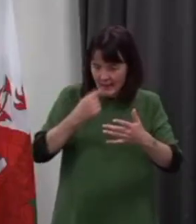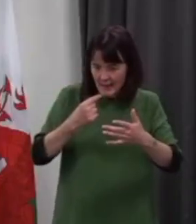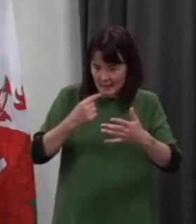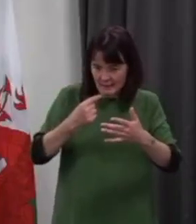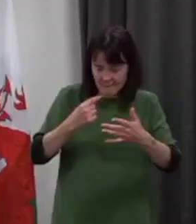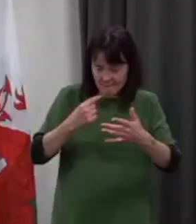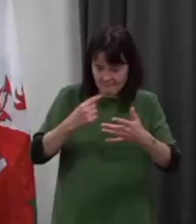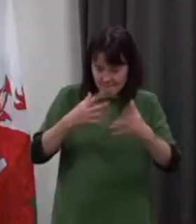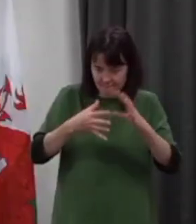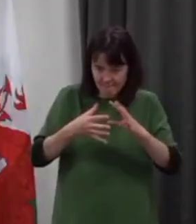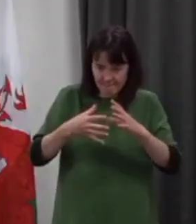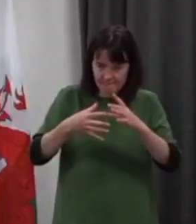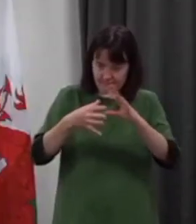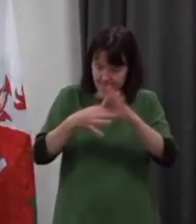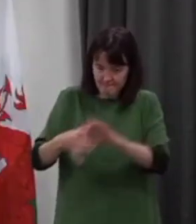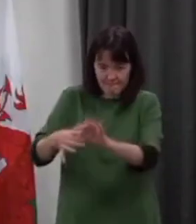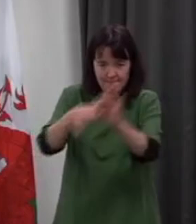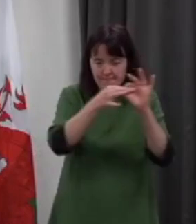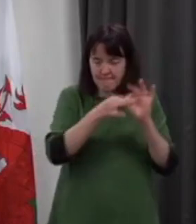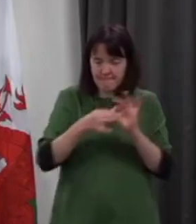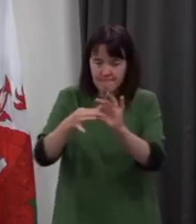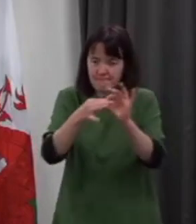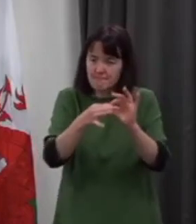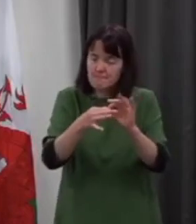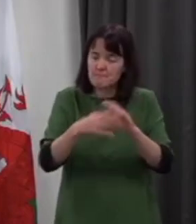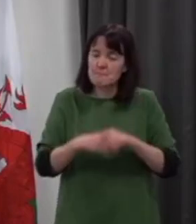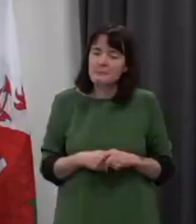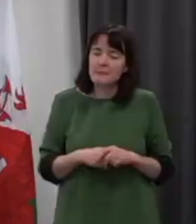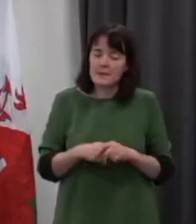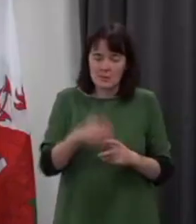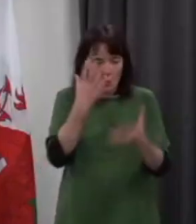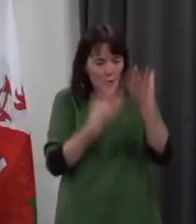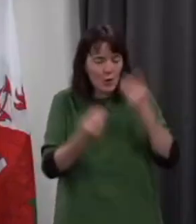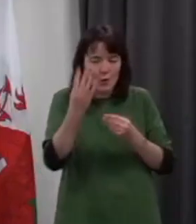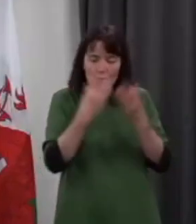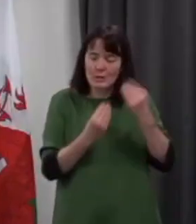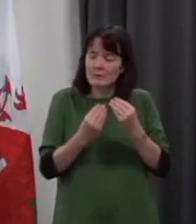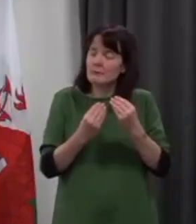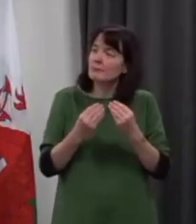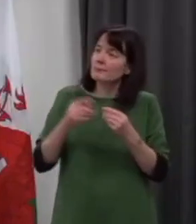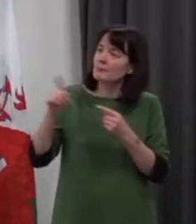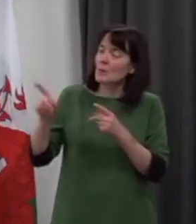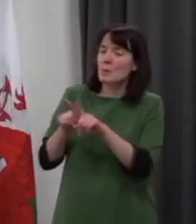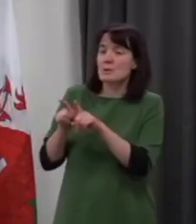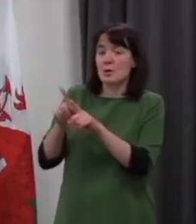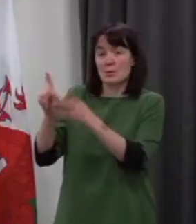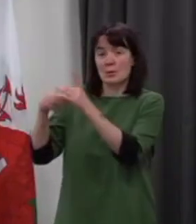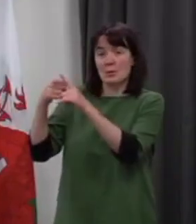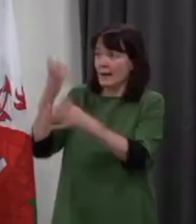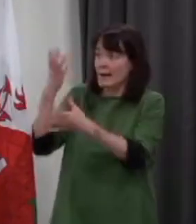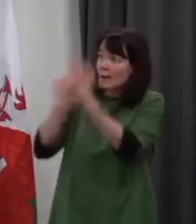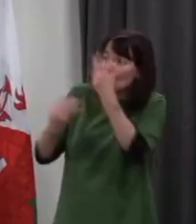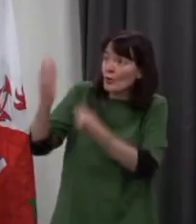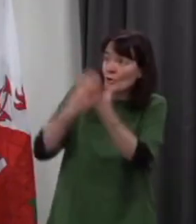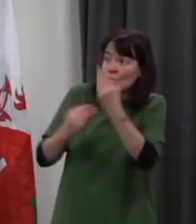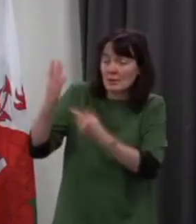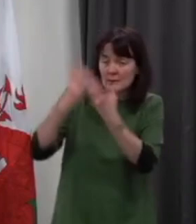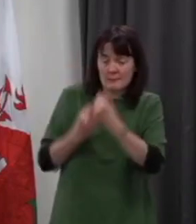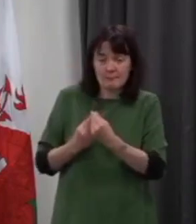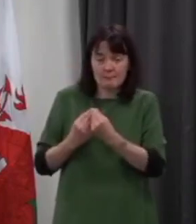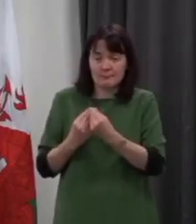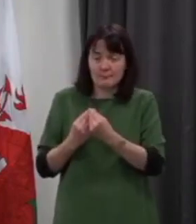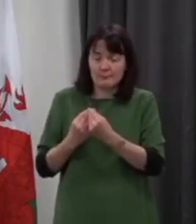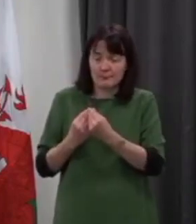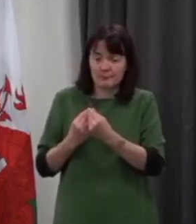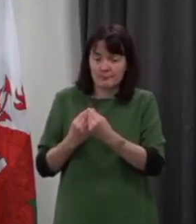share the learning and the knowledge that comes from that with counterparts within the UK and further afield, but that is a positive advantage of our